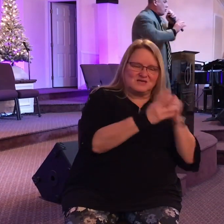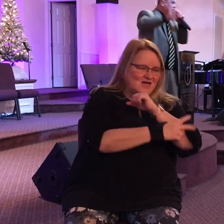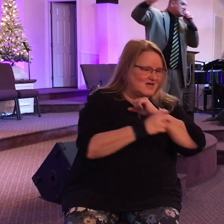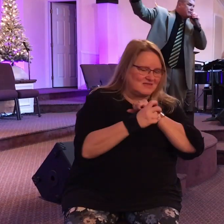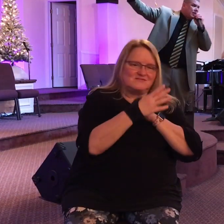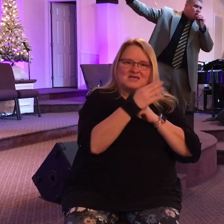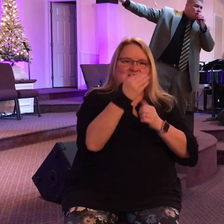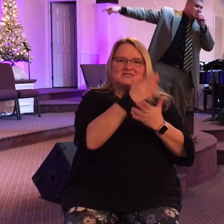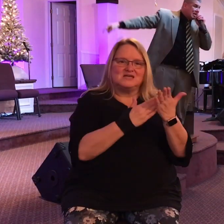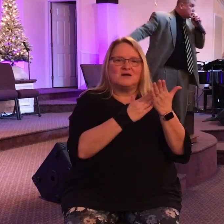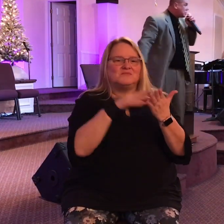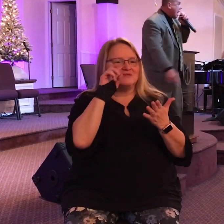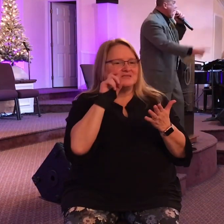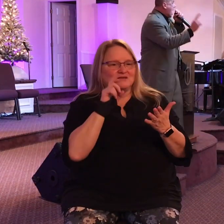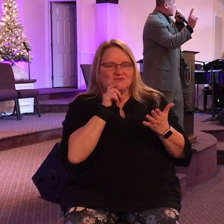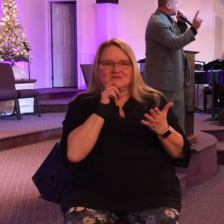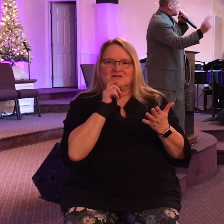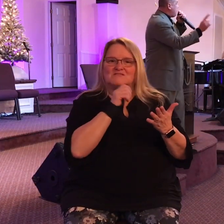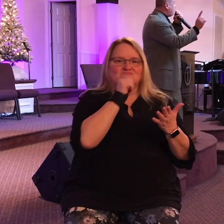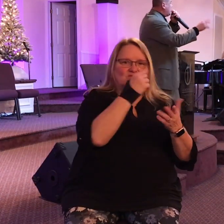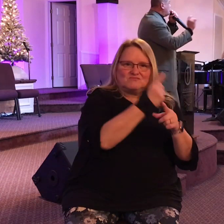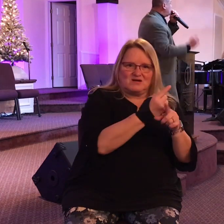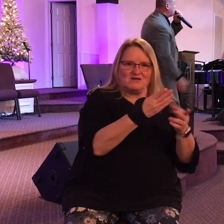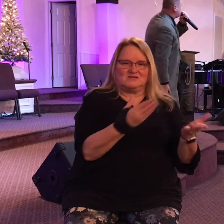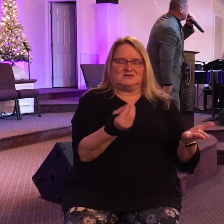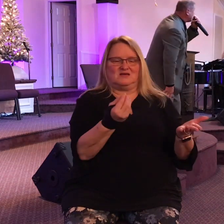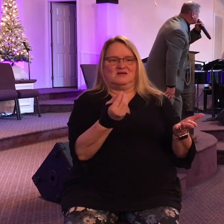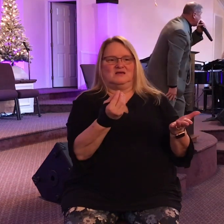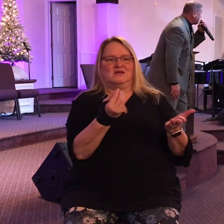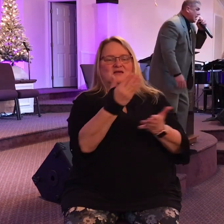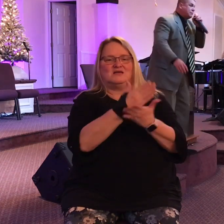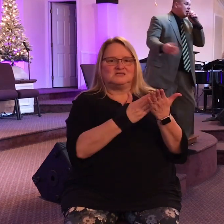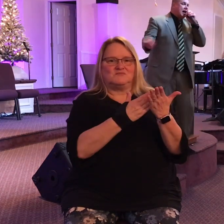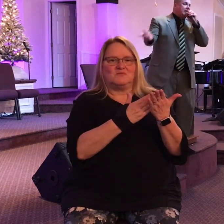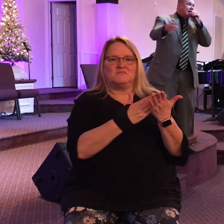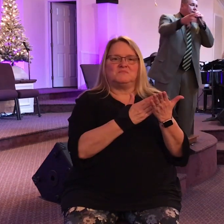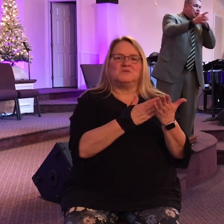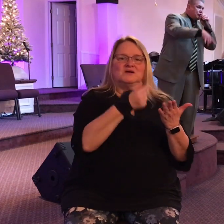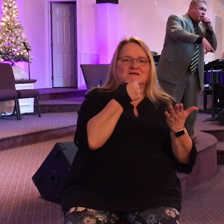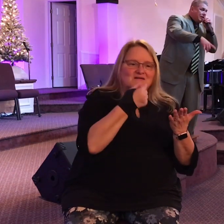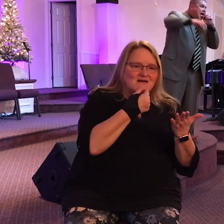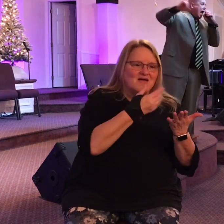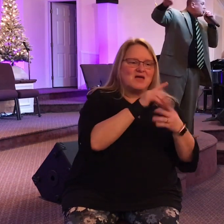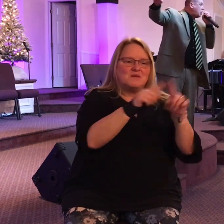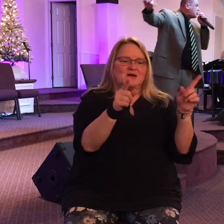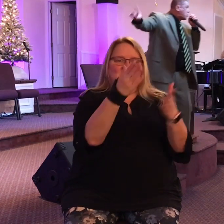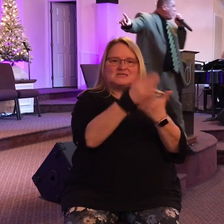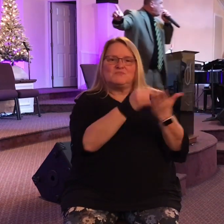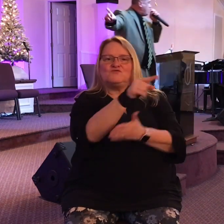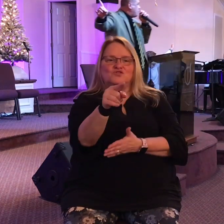sexually immoral and some of them are homosexuals. And some of you used to be the same thing, but God loved you through it